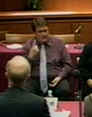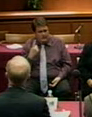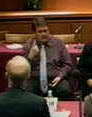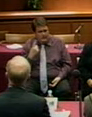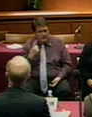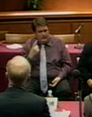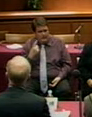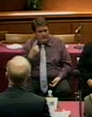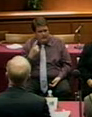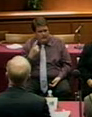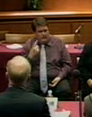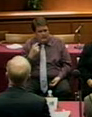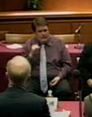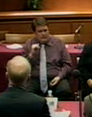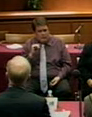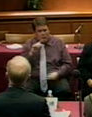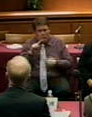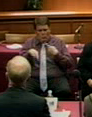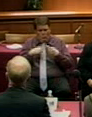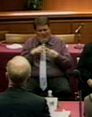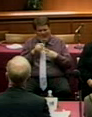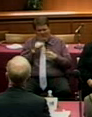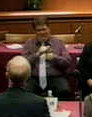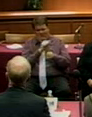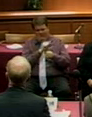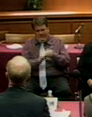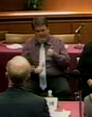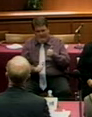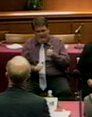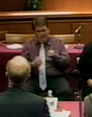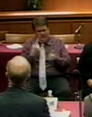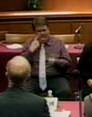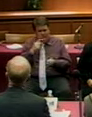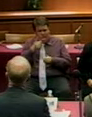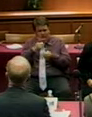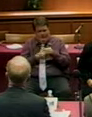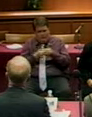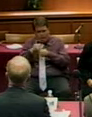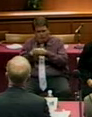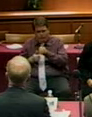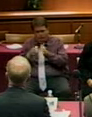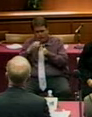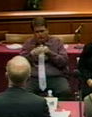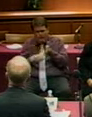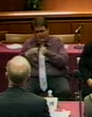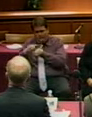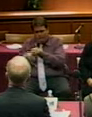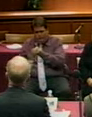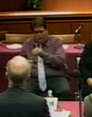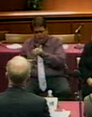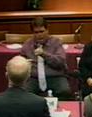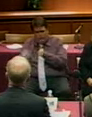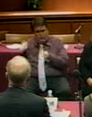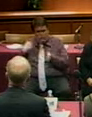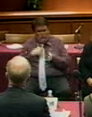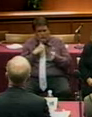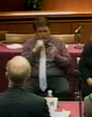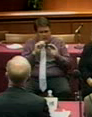each chapter. I don't think that we have that clear understanding. And the